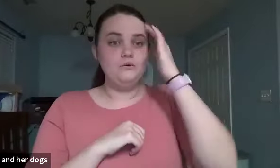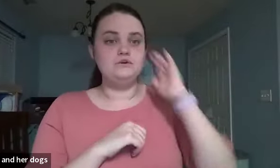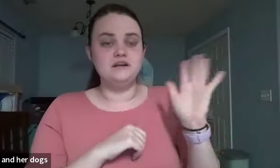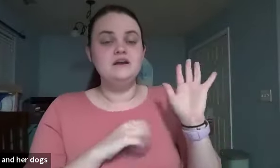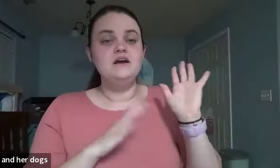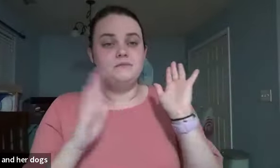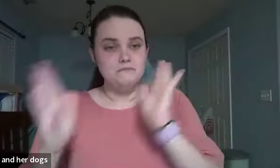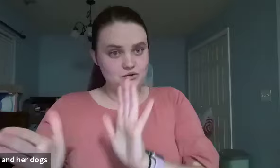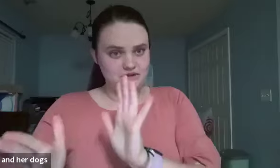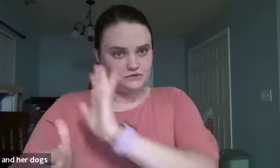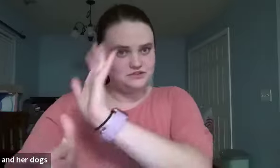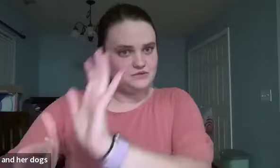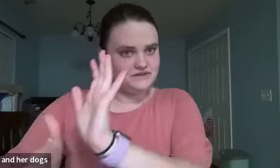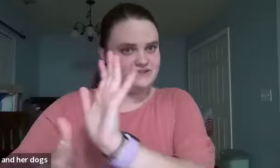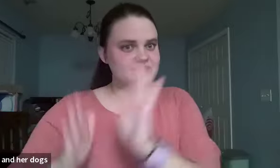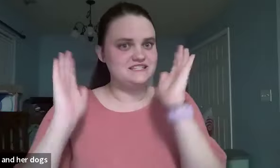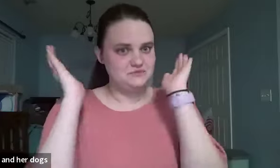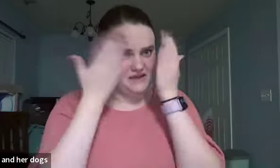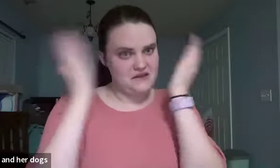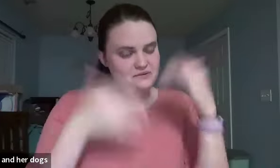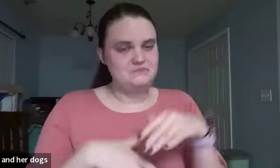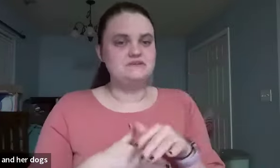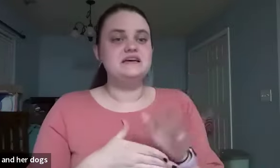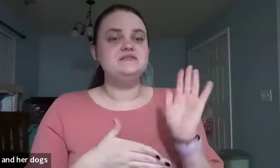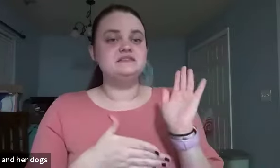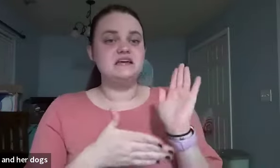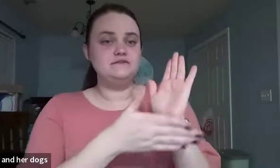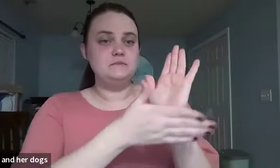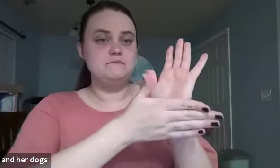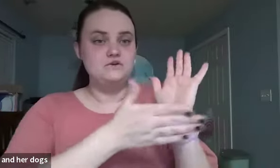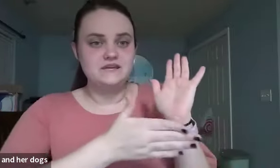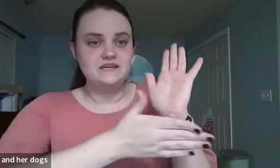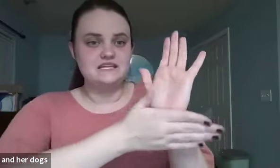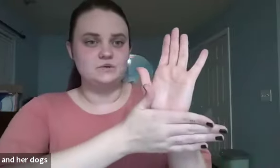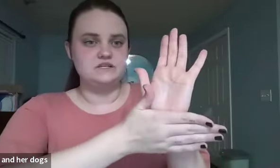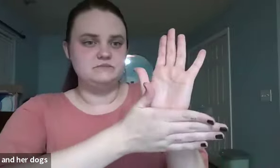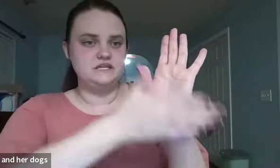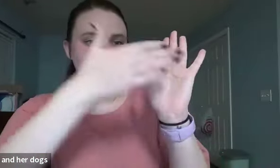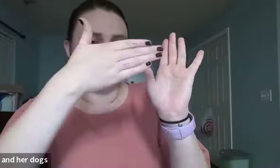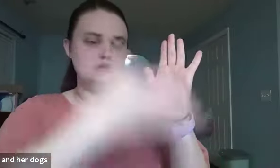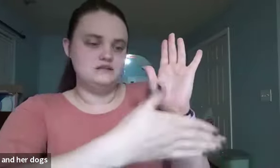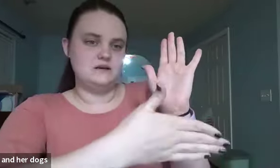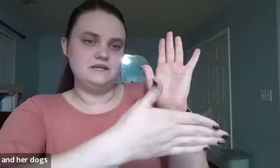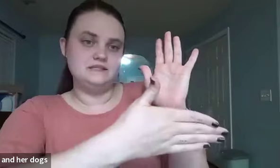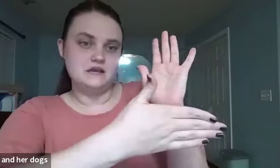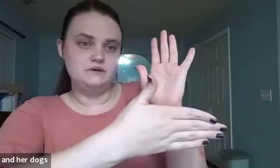Oh, good. Movie. We'll do movie last since we have Halloween movies. The sign for movie is going to be your non-dominant